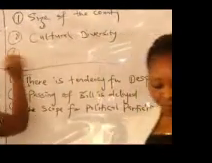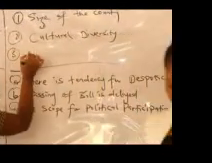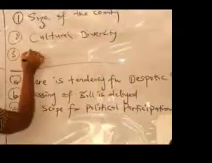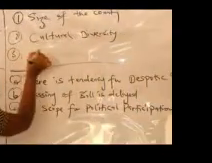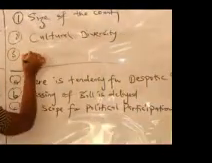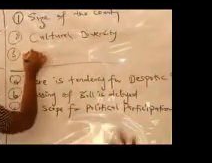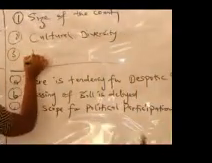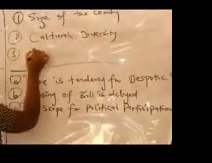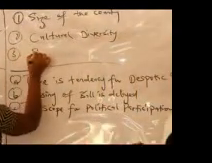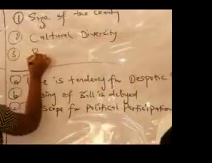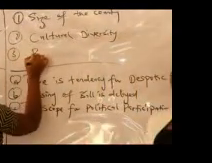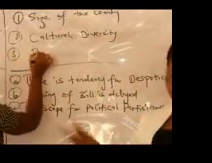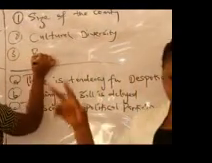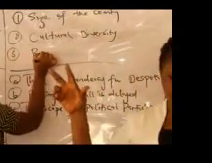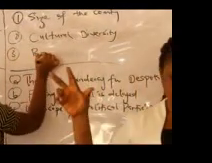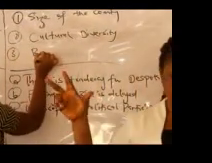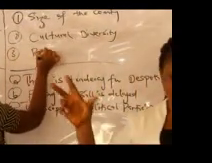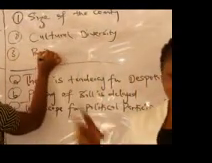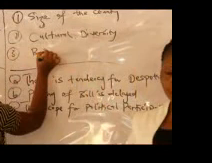3,